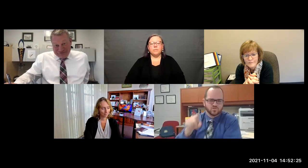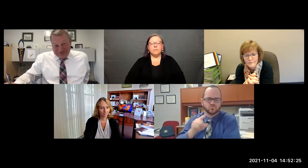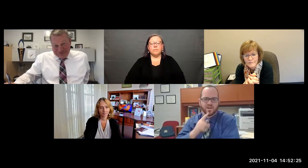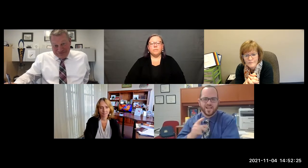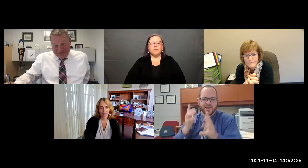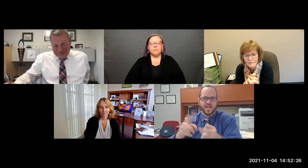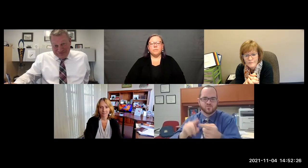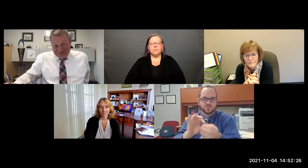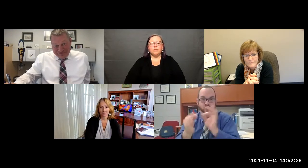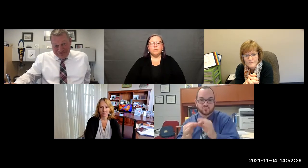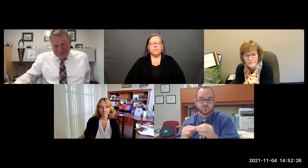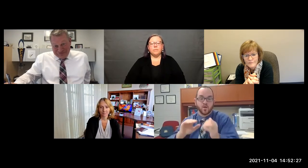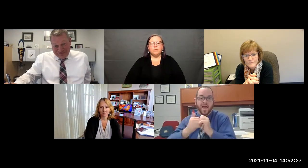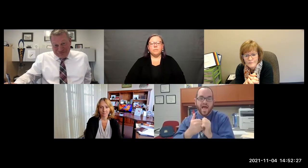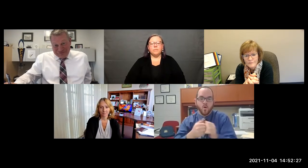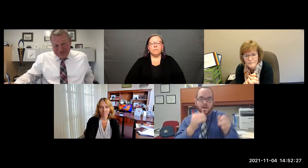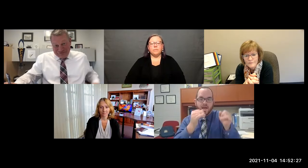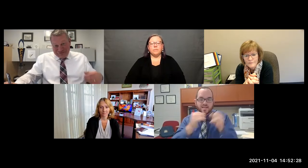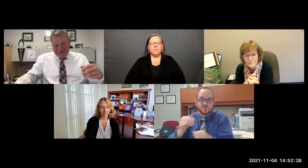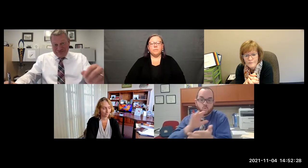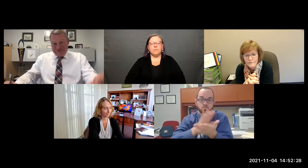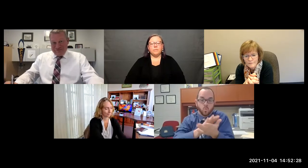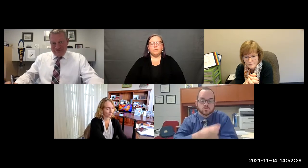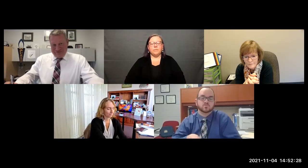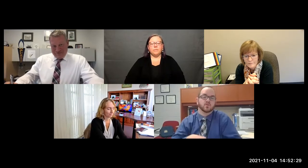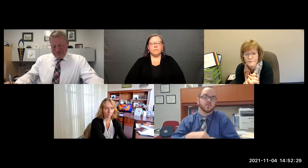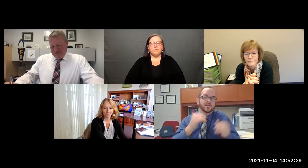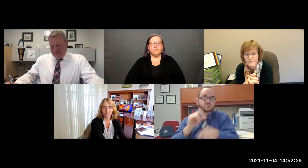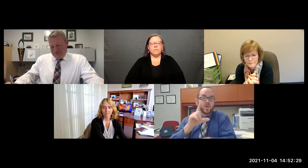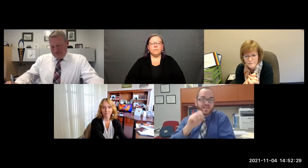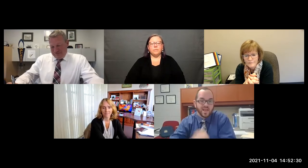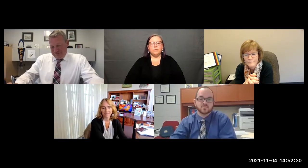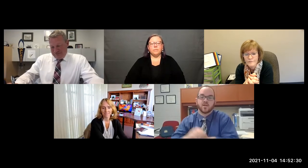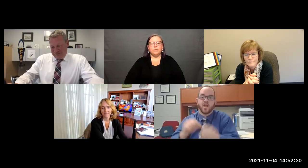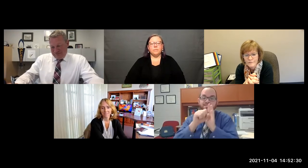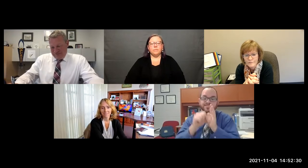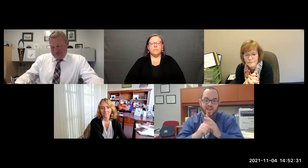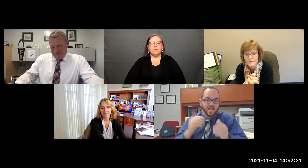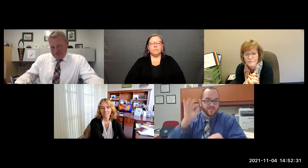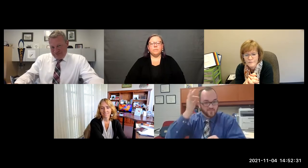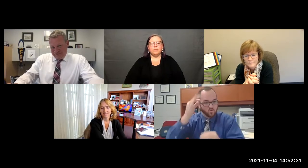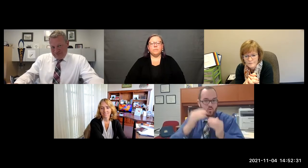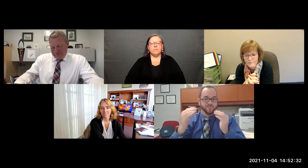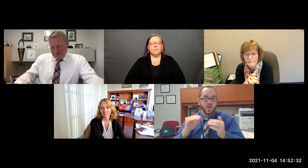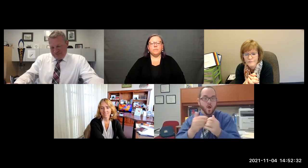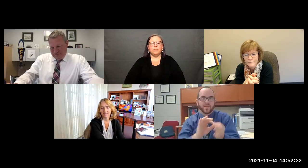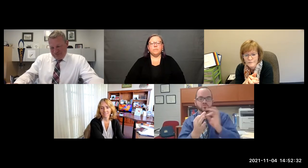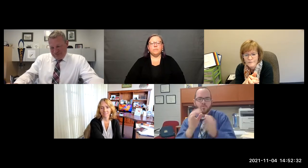in the law, the intent of the law versus the interpretation of it. So we're looking at schools and how at the state